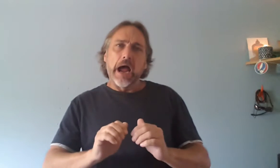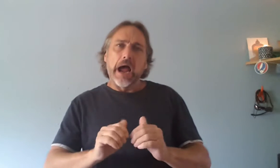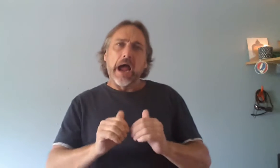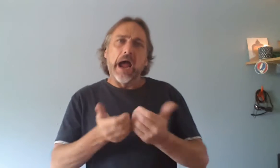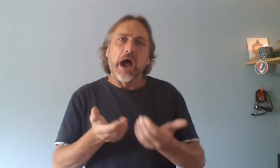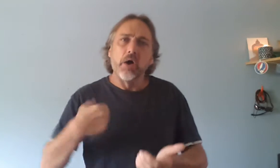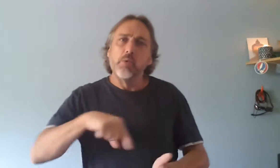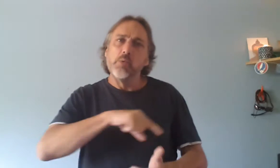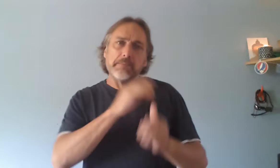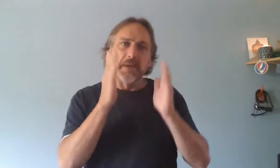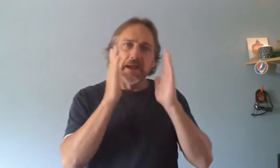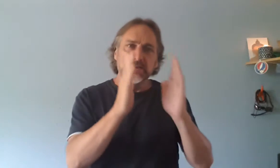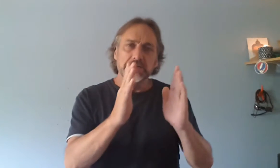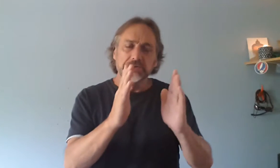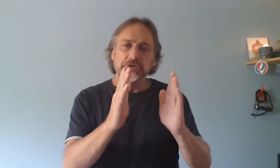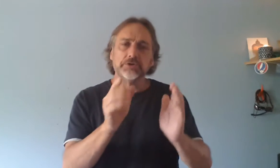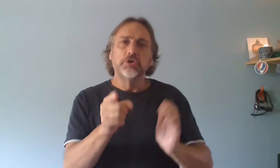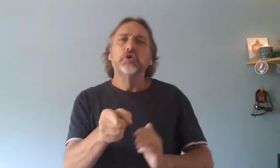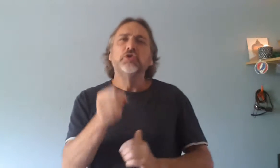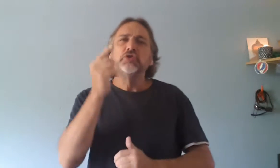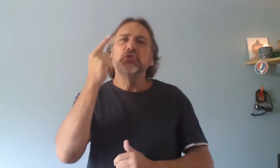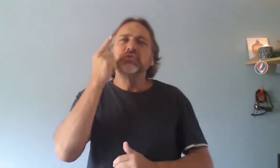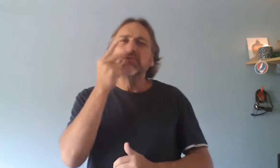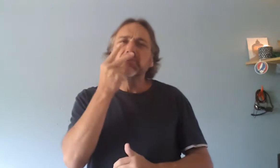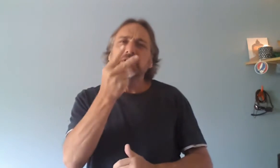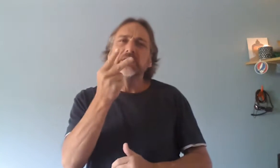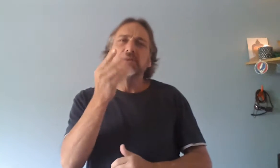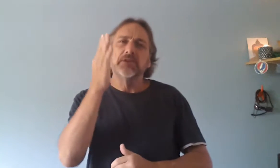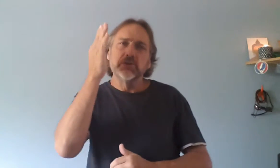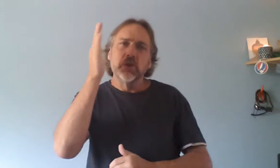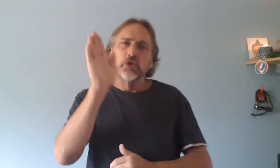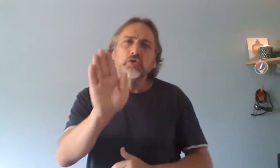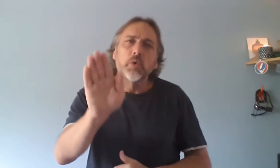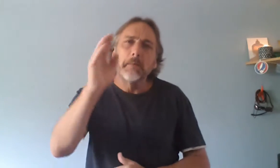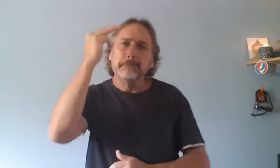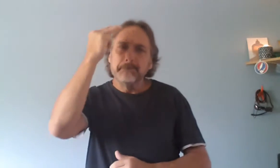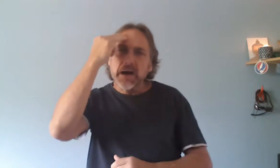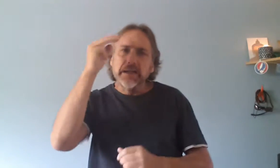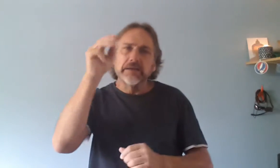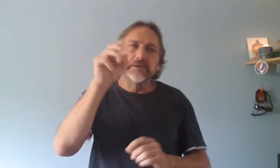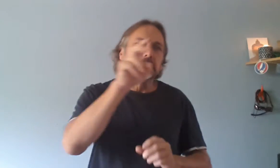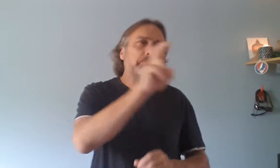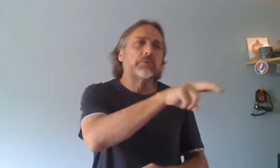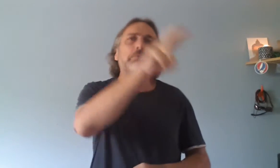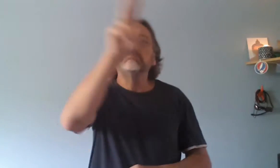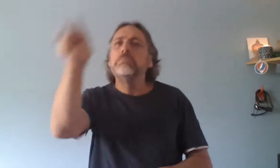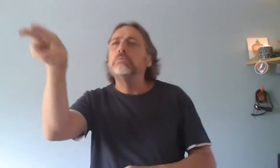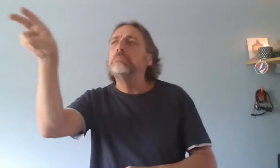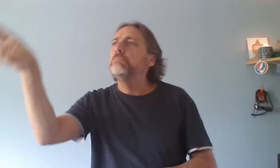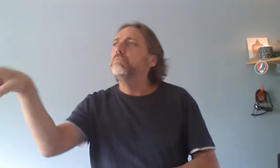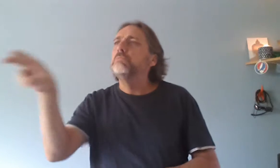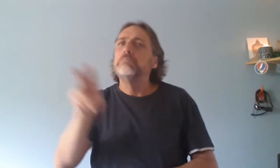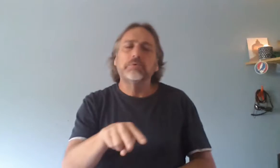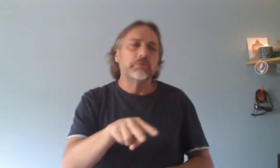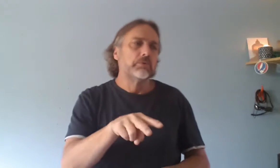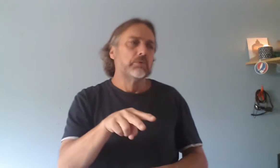all over the place. It never sits still. It's got this idea and that opinion and this reaction, and we spend a huge amount